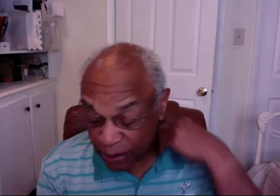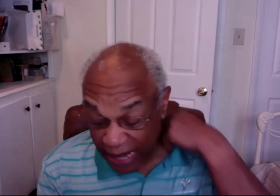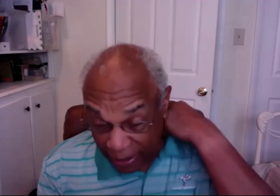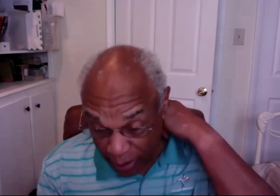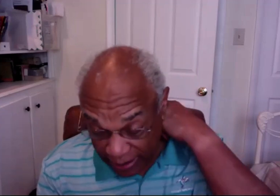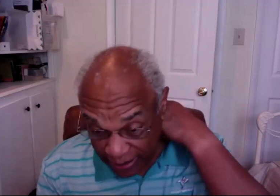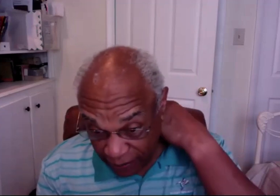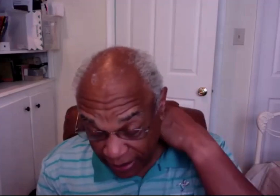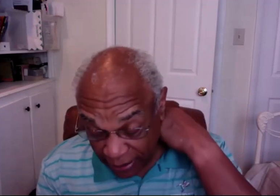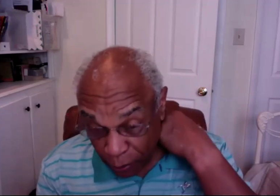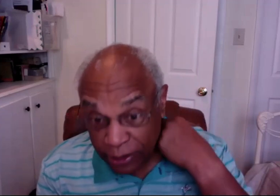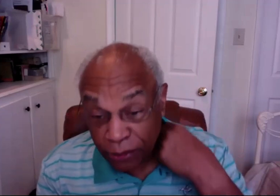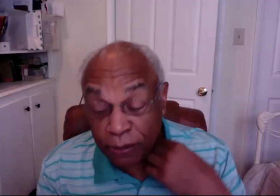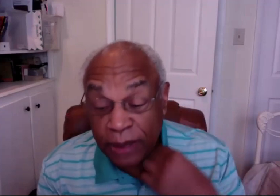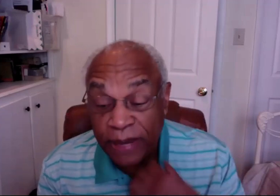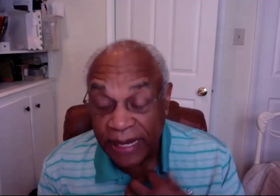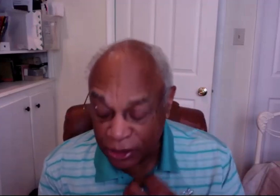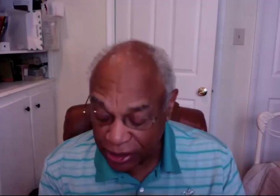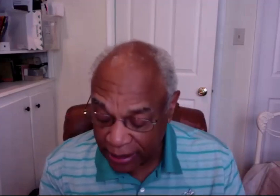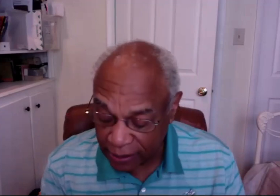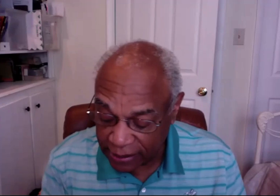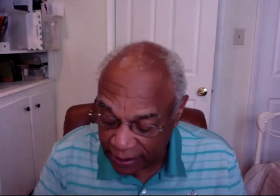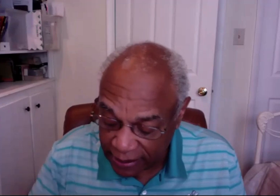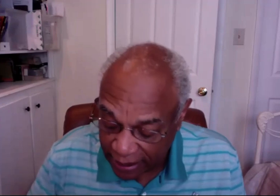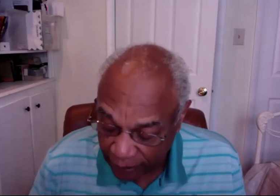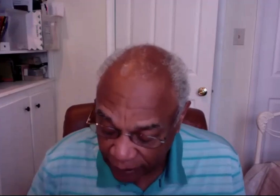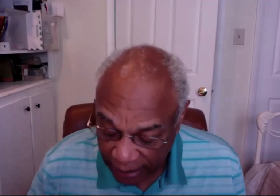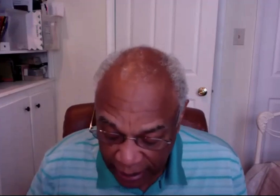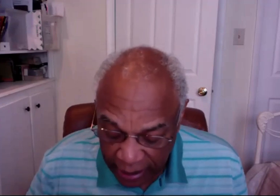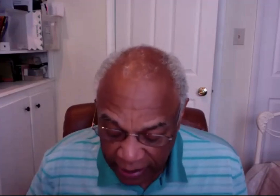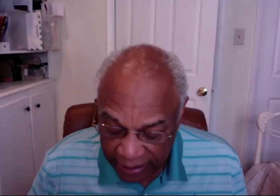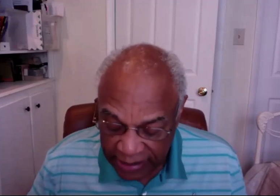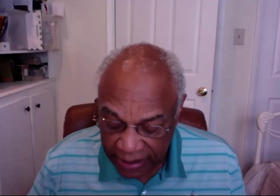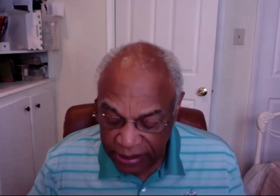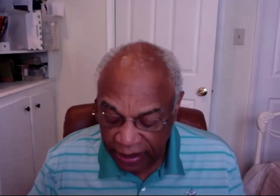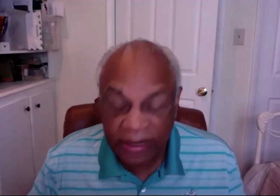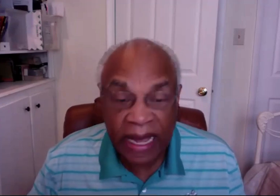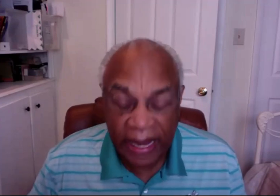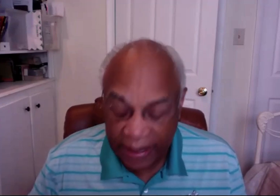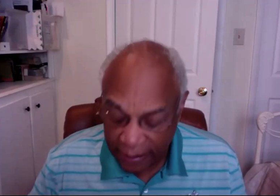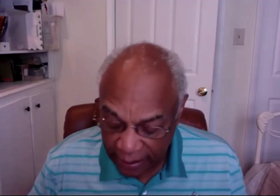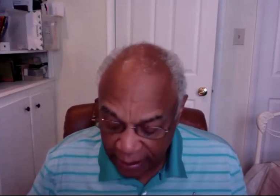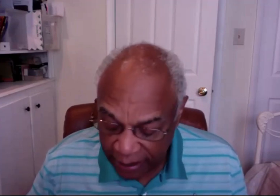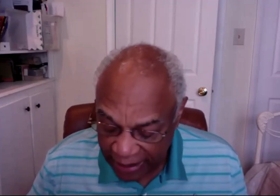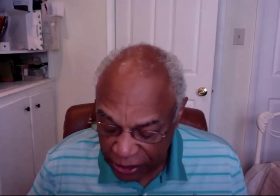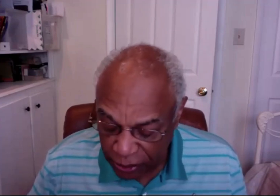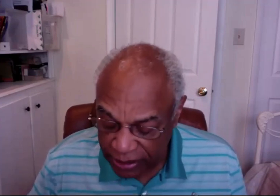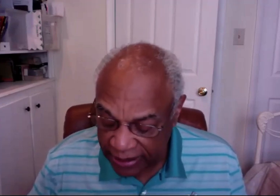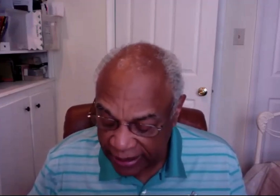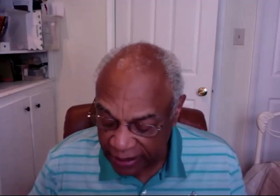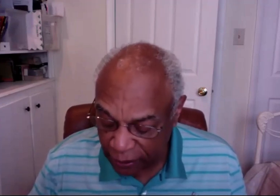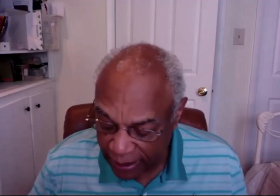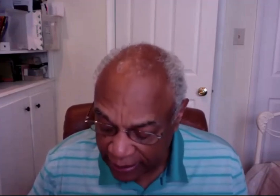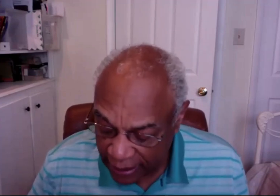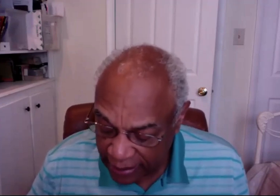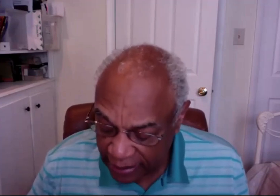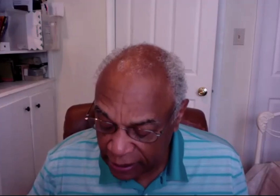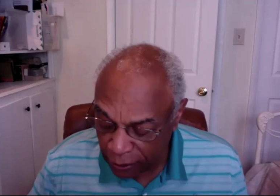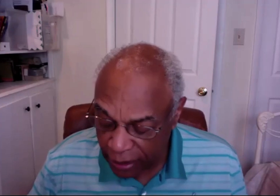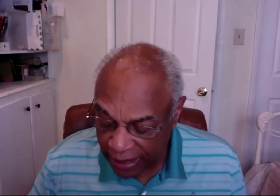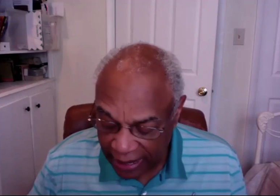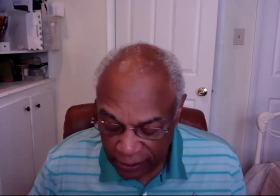19-inch black and white TV, and there were only 3 major channels at the time, the attempts of 9 Black students to integrate